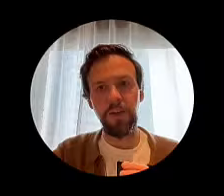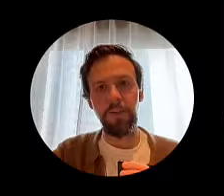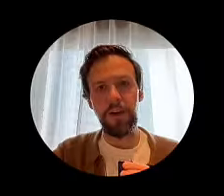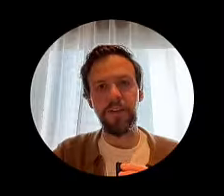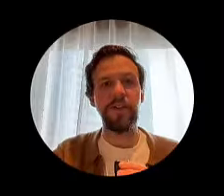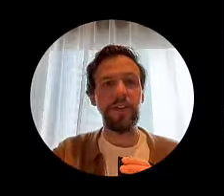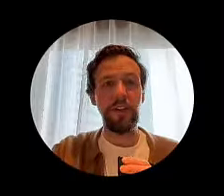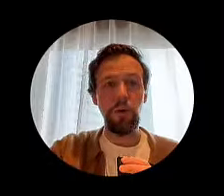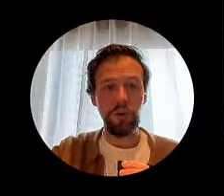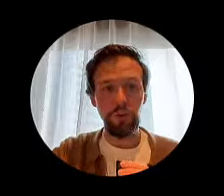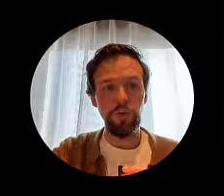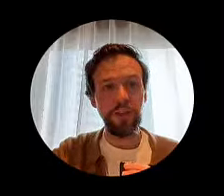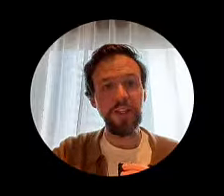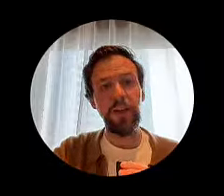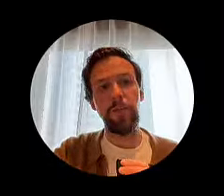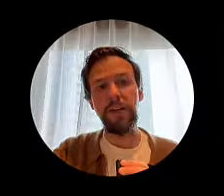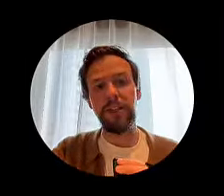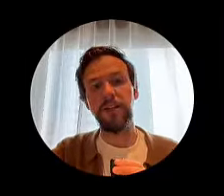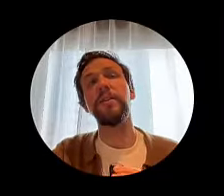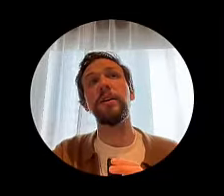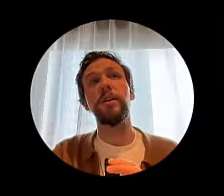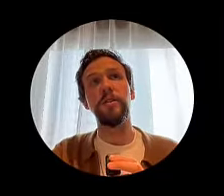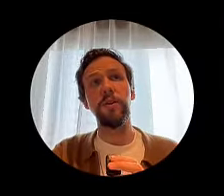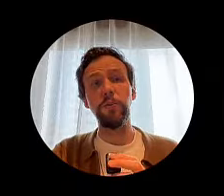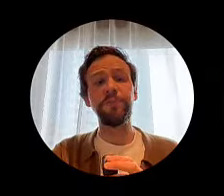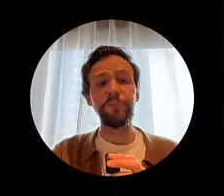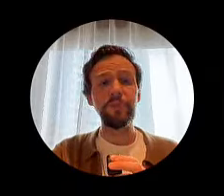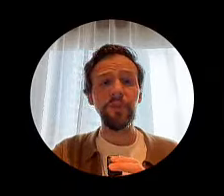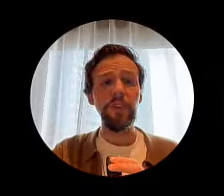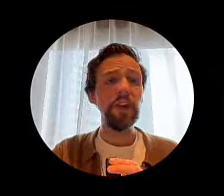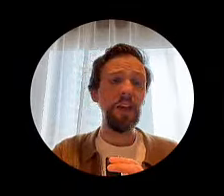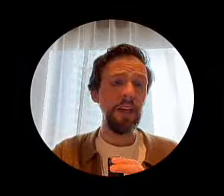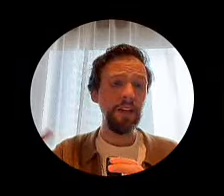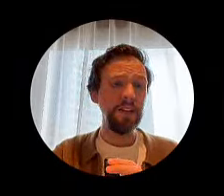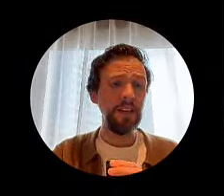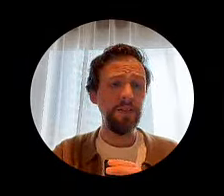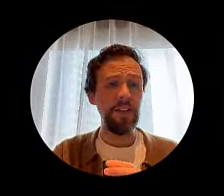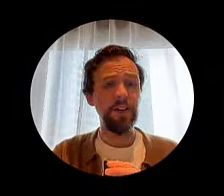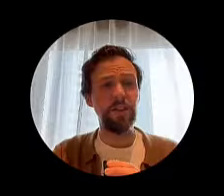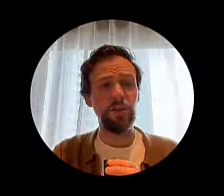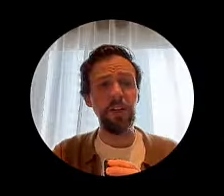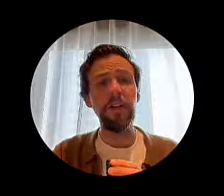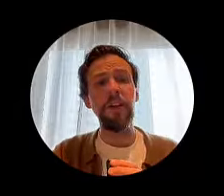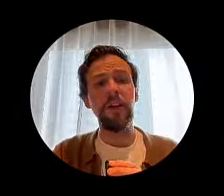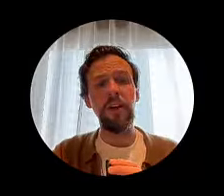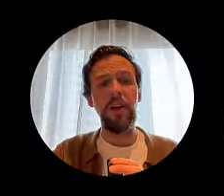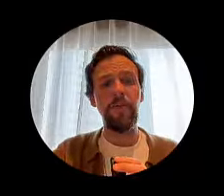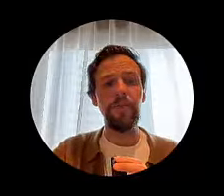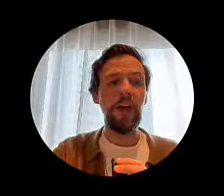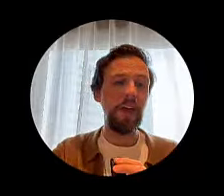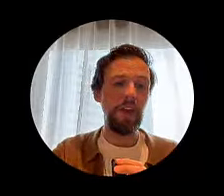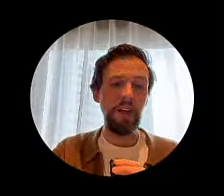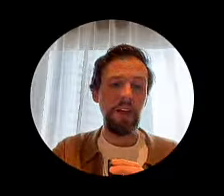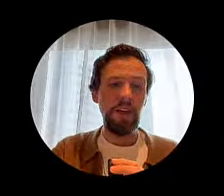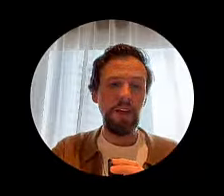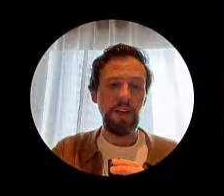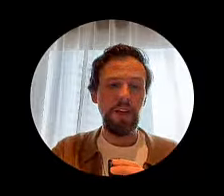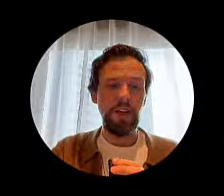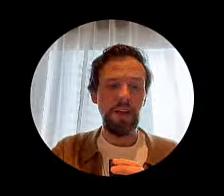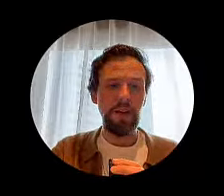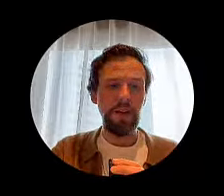get stuck in puzzles and they want to reset the puzzles. So in the save data screen, I